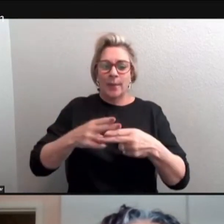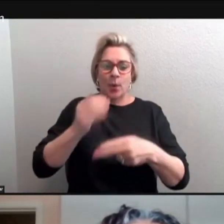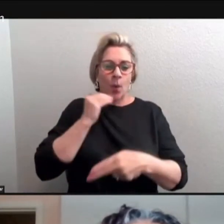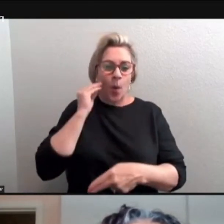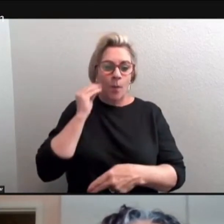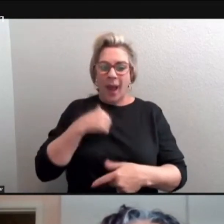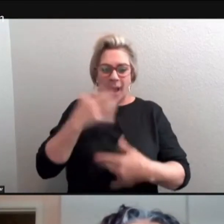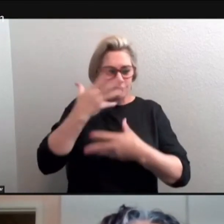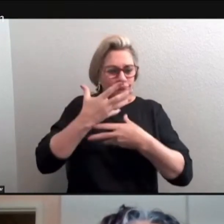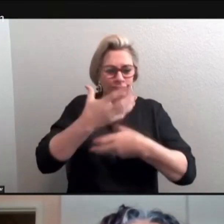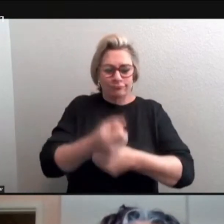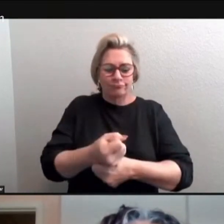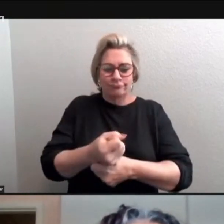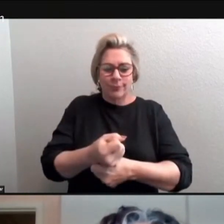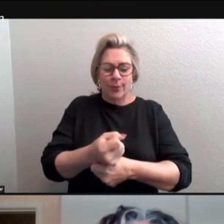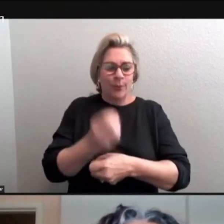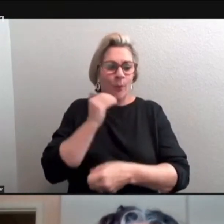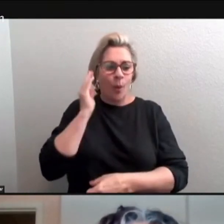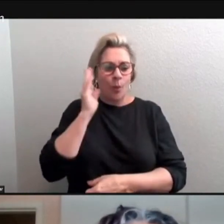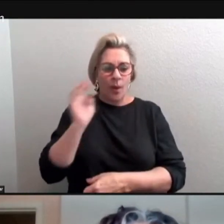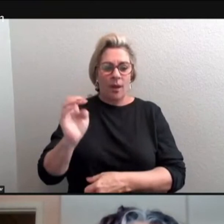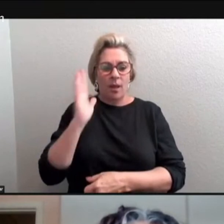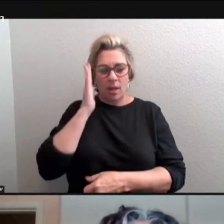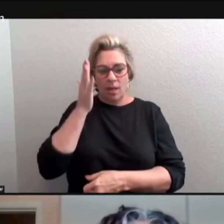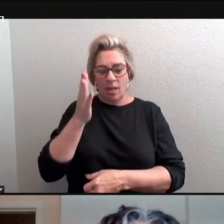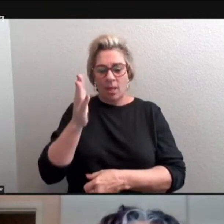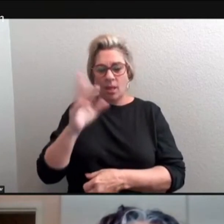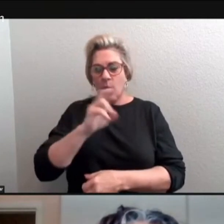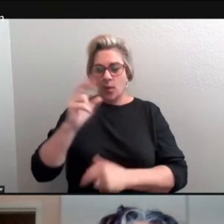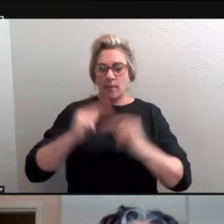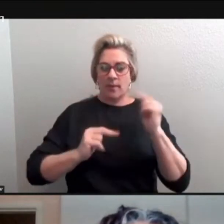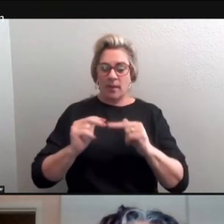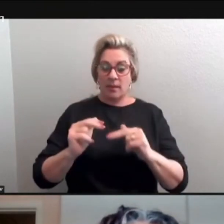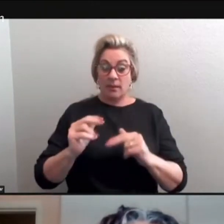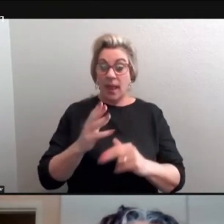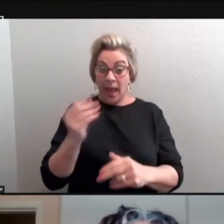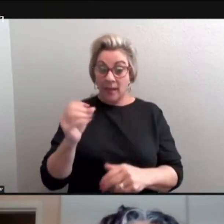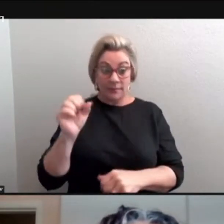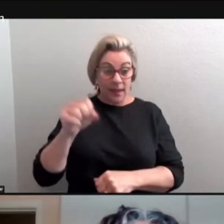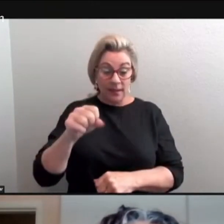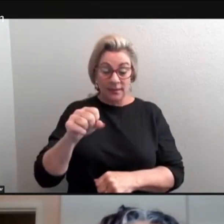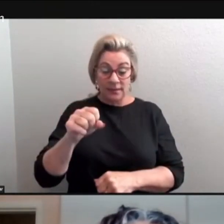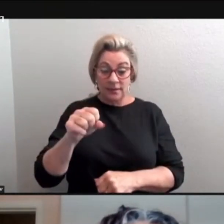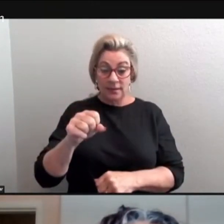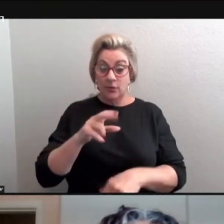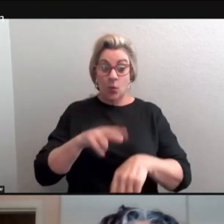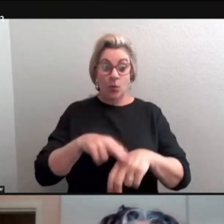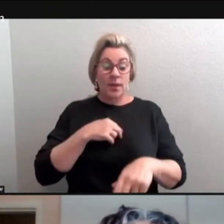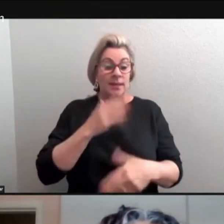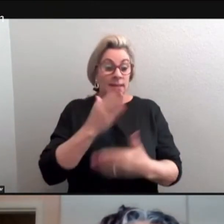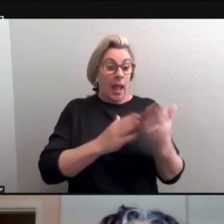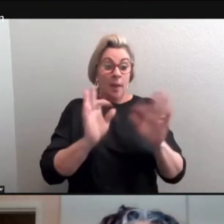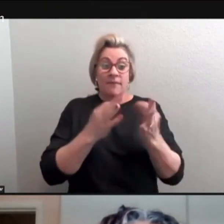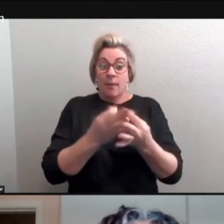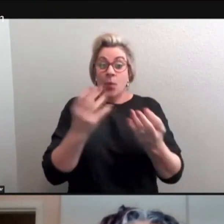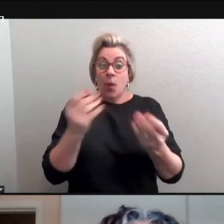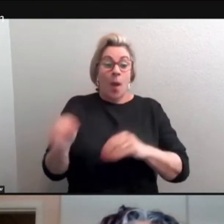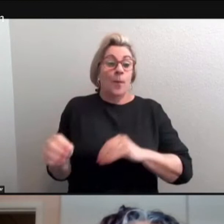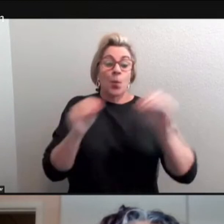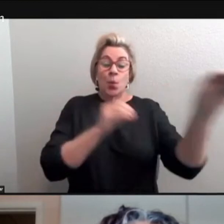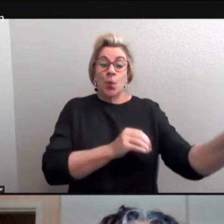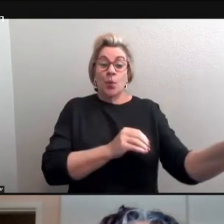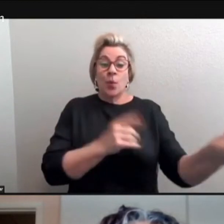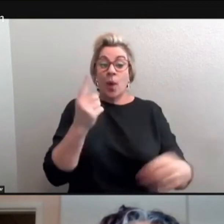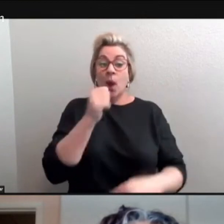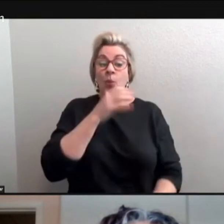I'm confident that the homes will be rebuilt. Now, some families want to move on. I mean, I met a woman who lost her entire